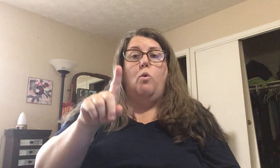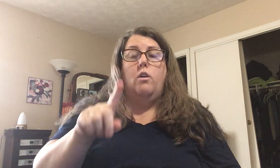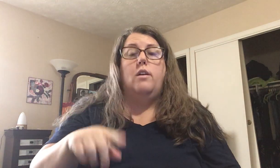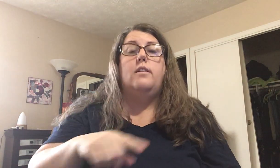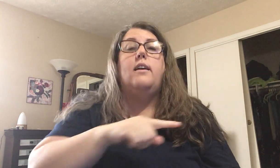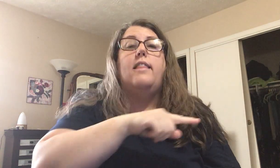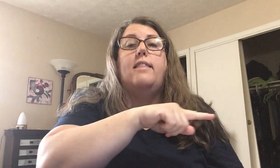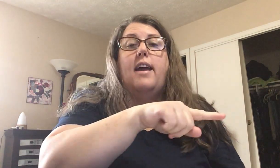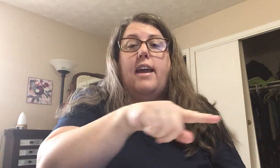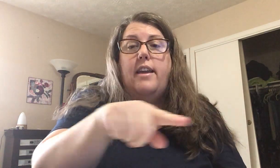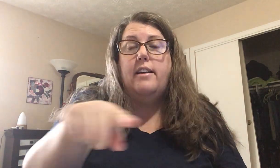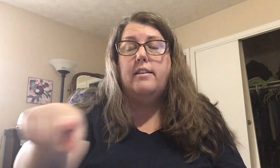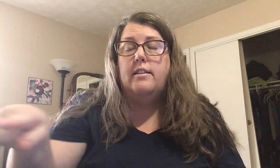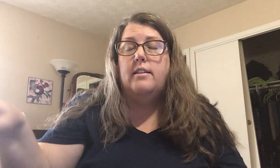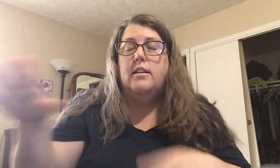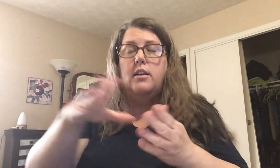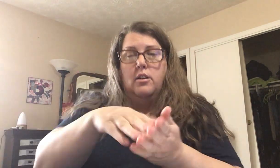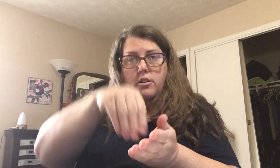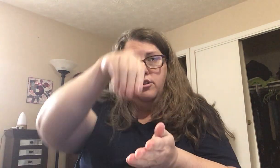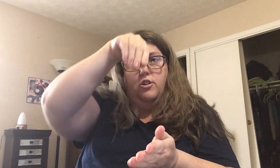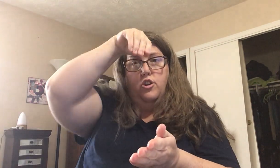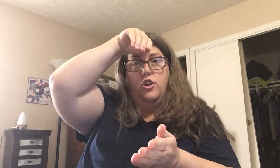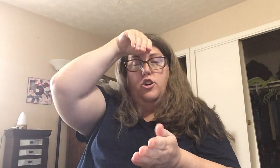Or they learn